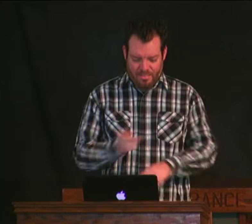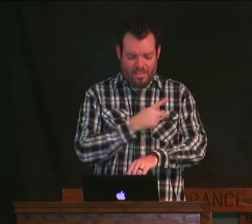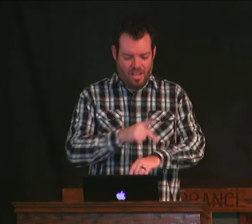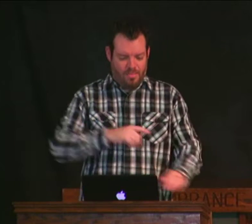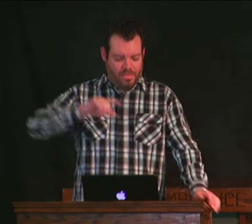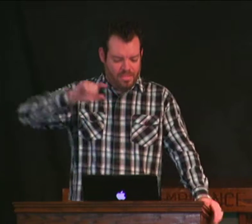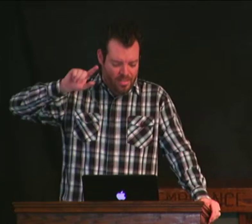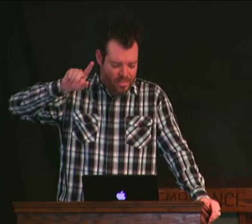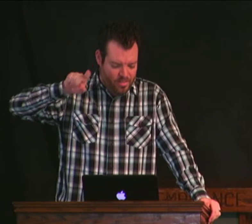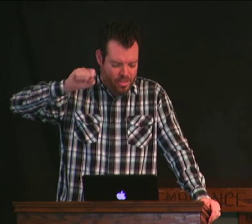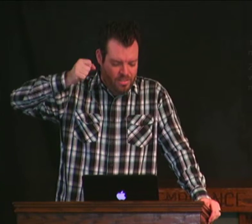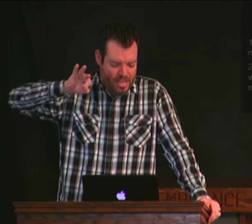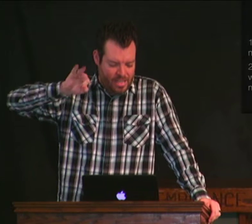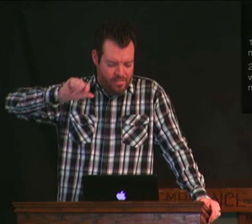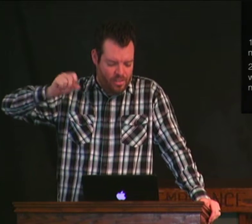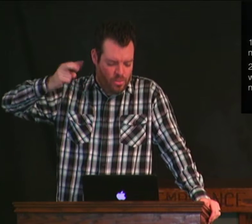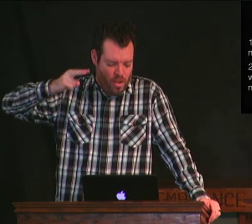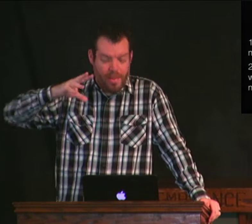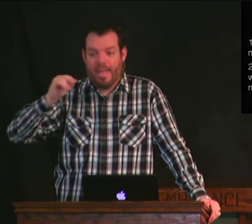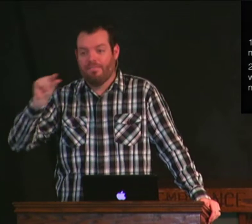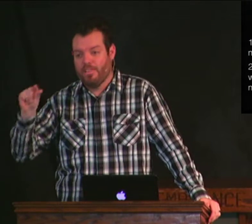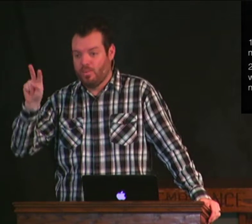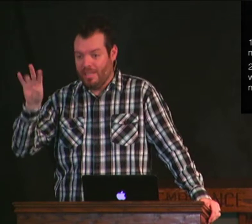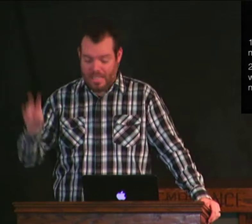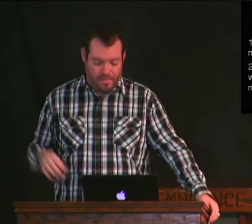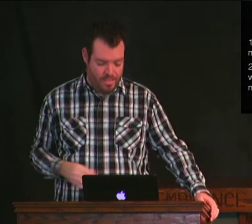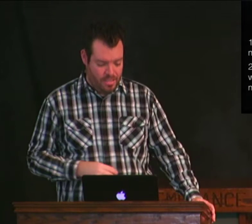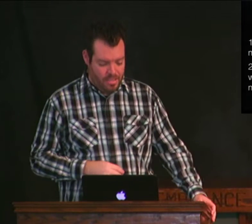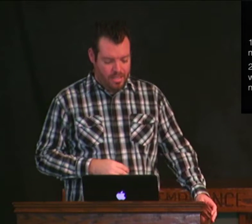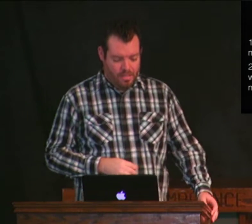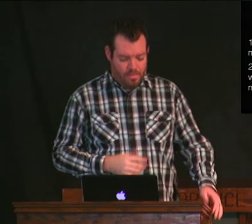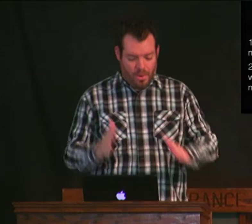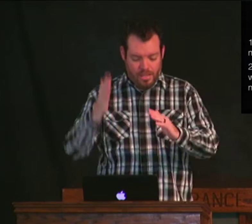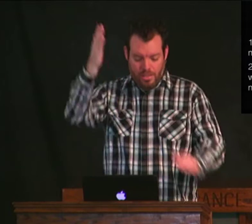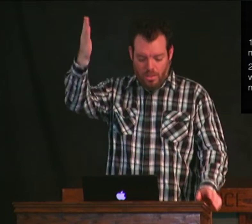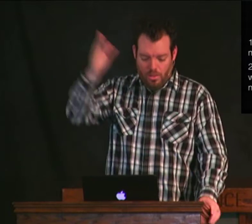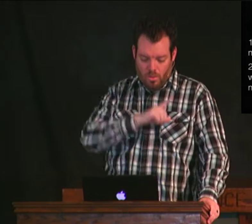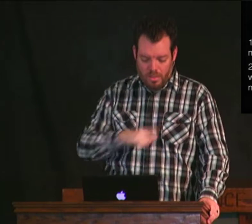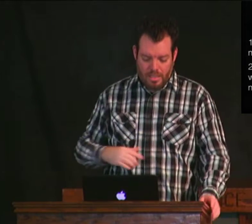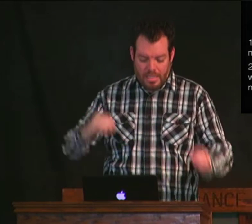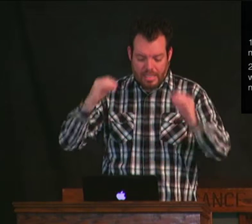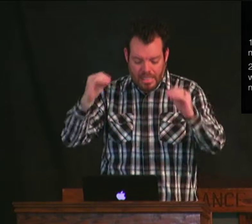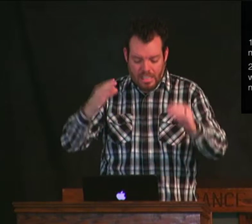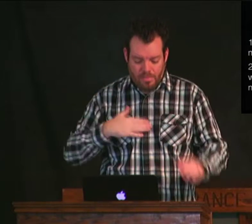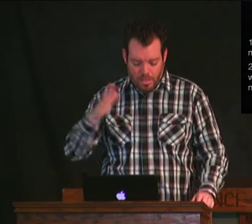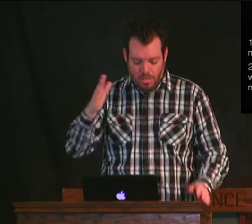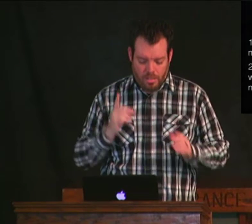For Psalms 119, verse 12 and verse 27. Praise to you, Lord. Teach me your